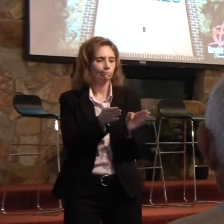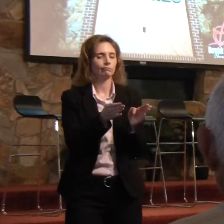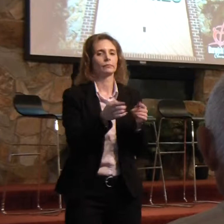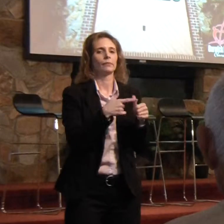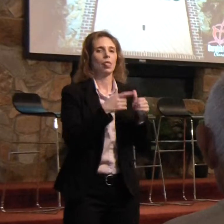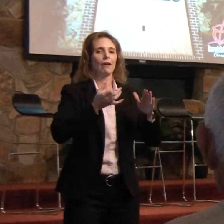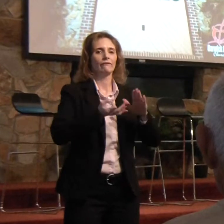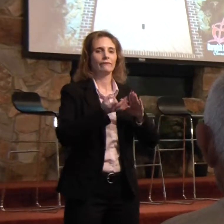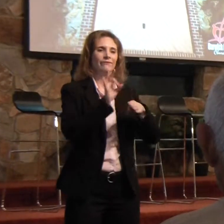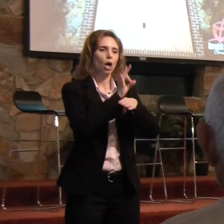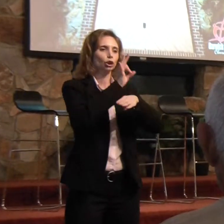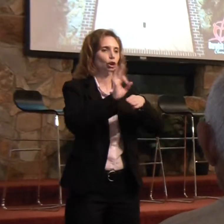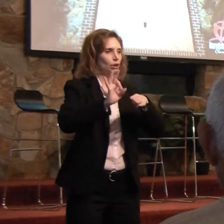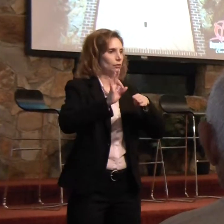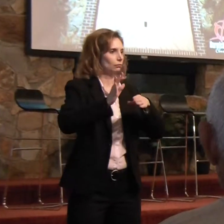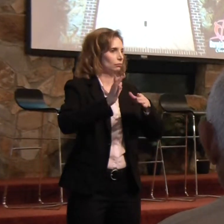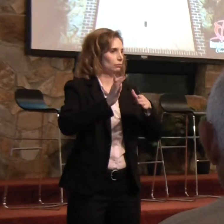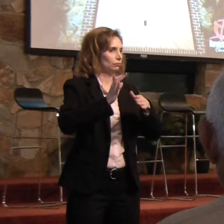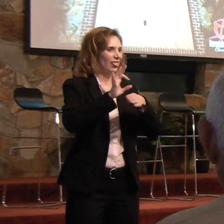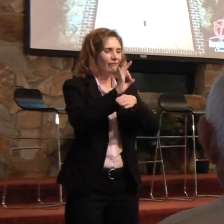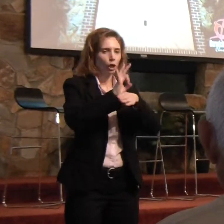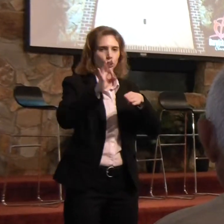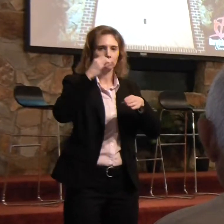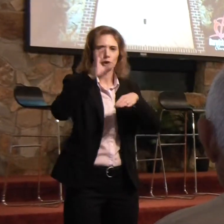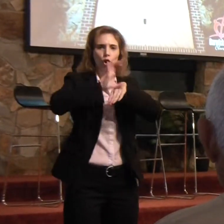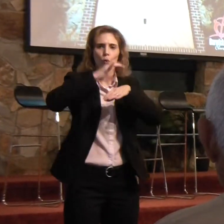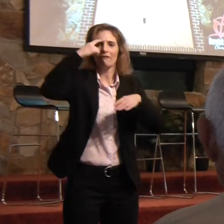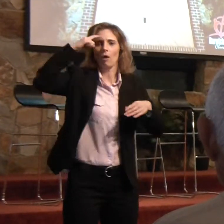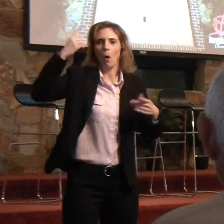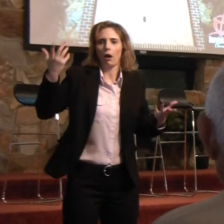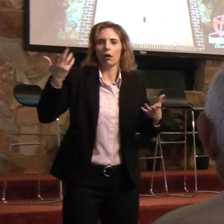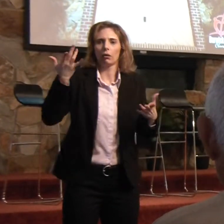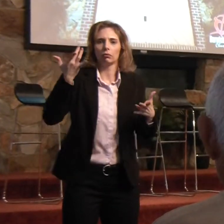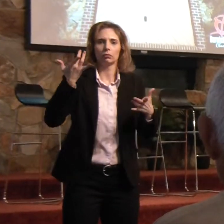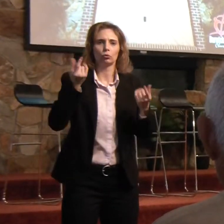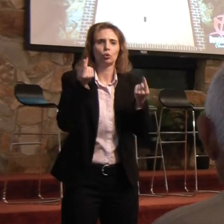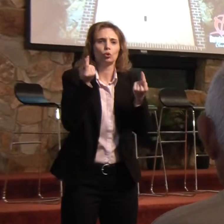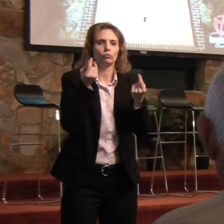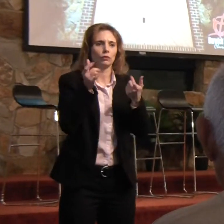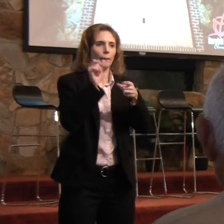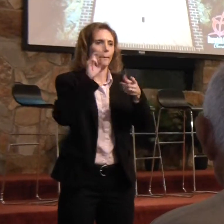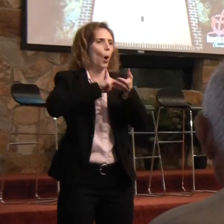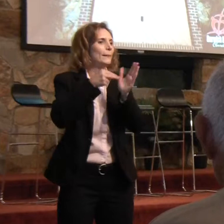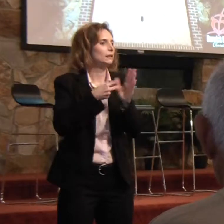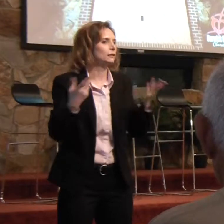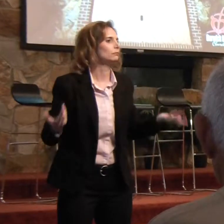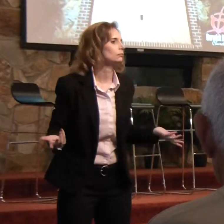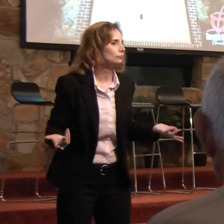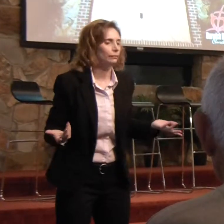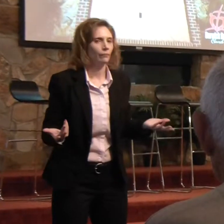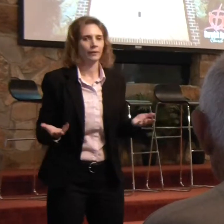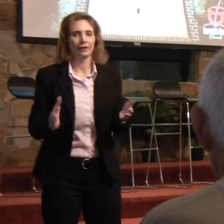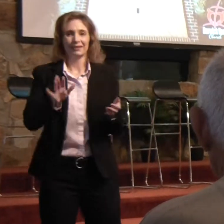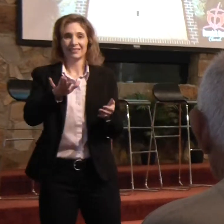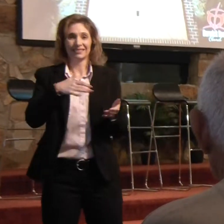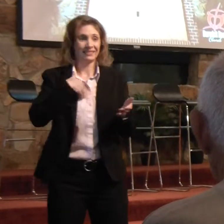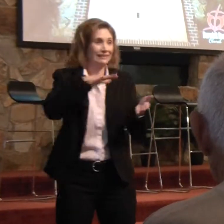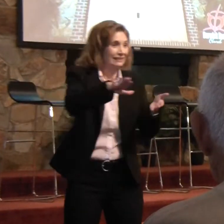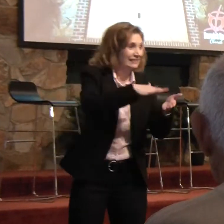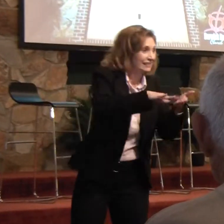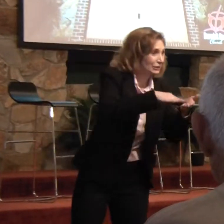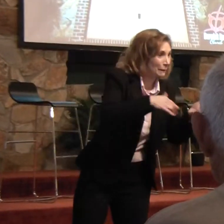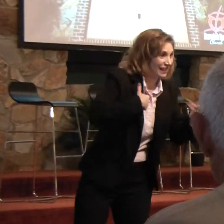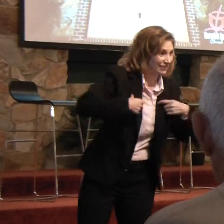the function of the church. Because quite honestly, what are we doing